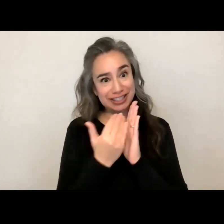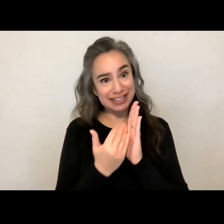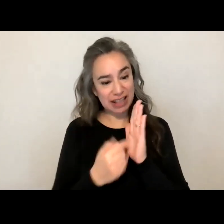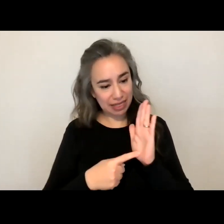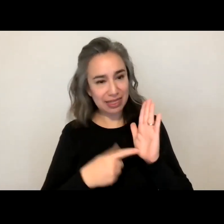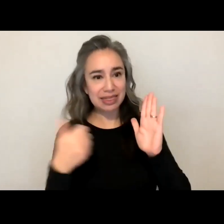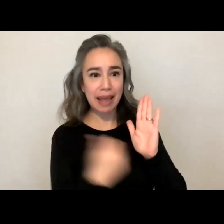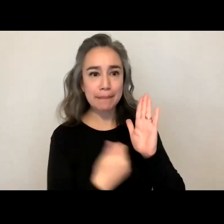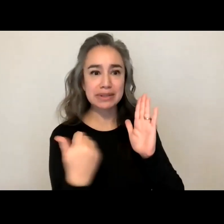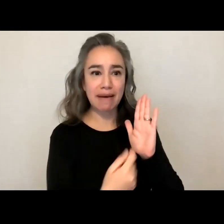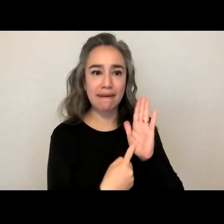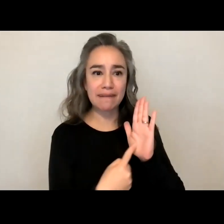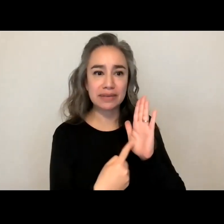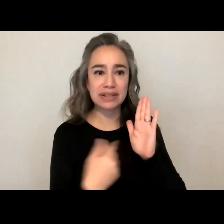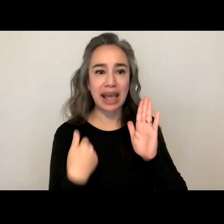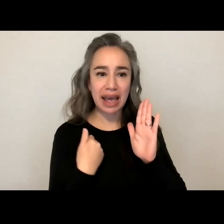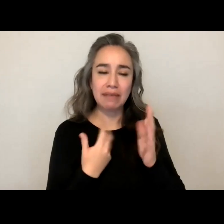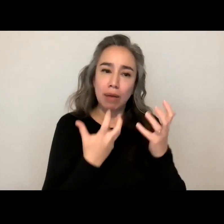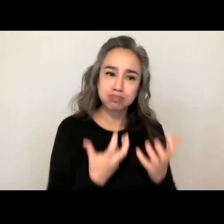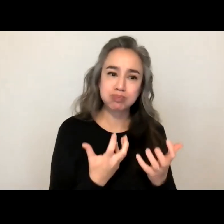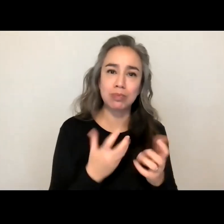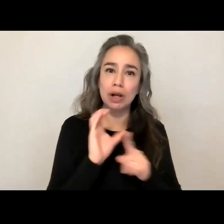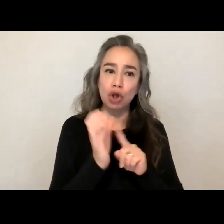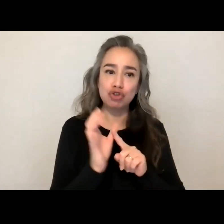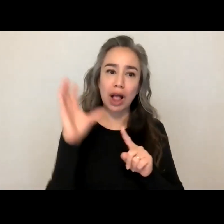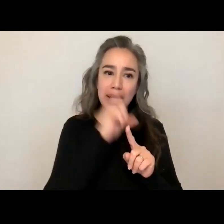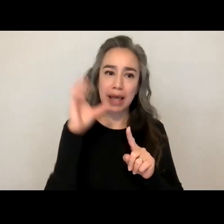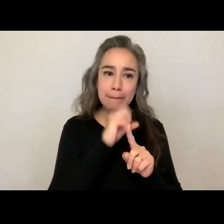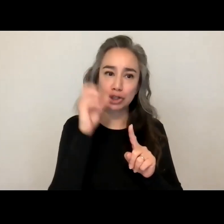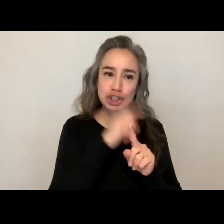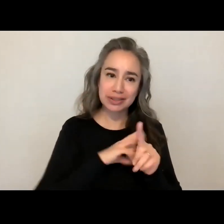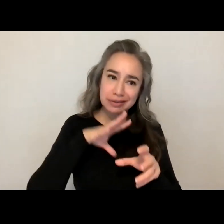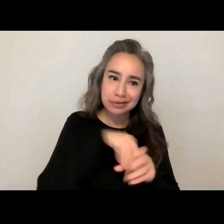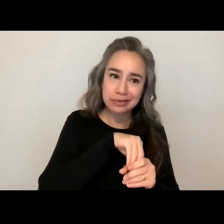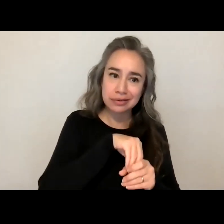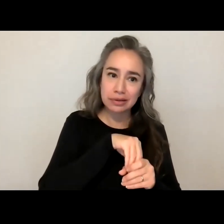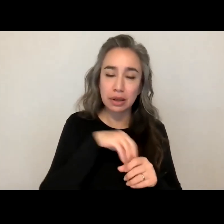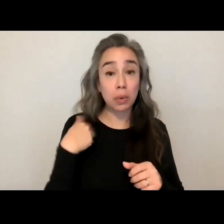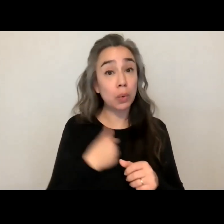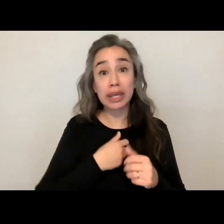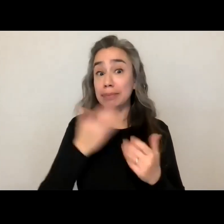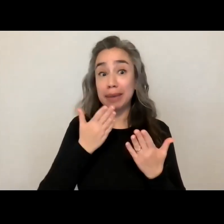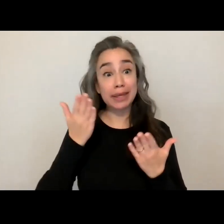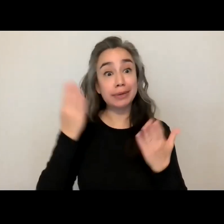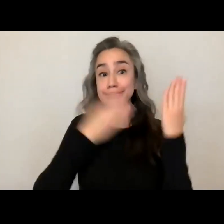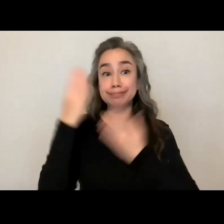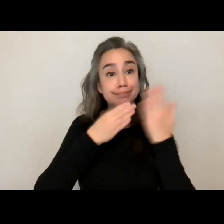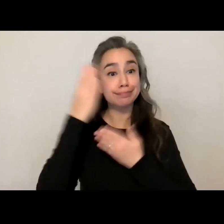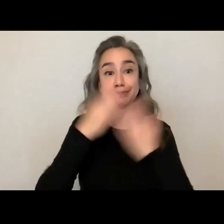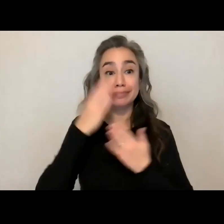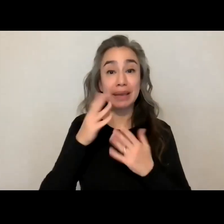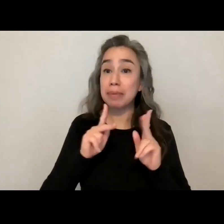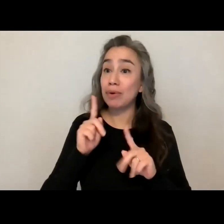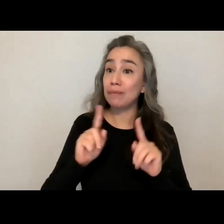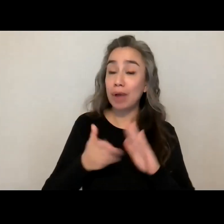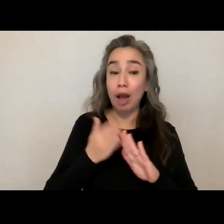of cultural assumptions that we may not be aware of. And that is particularly true of people that are operating from a dominant cultural perspective